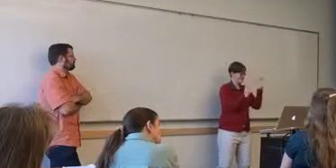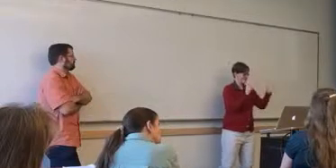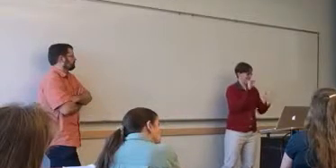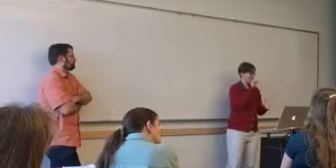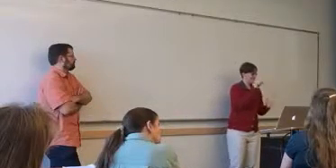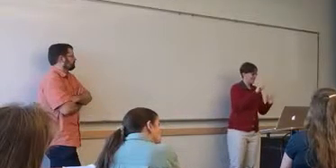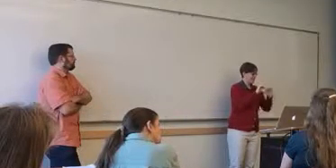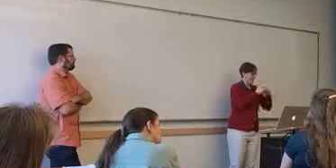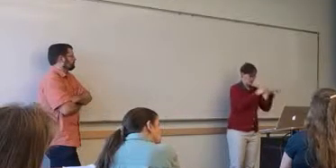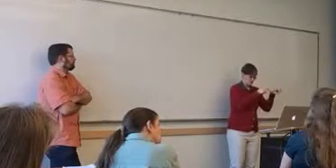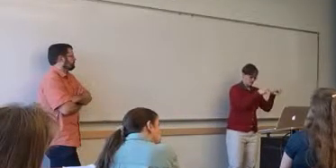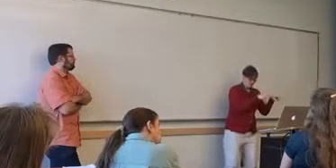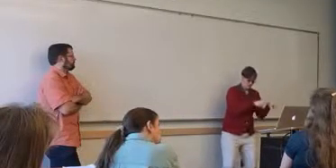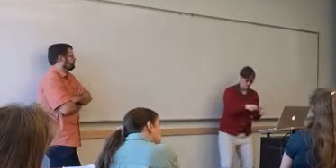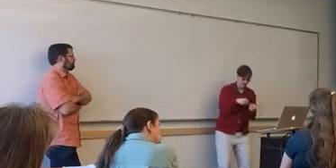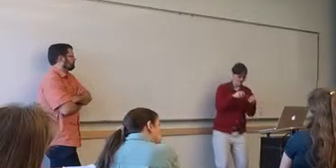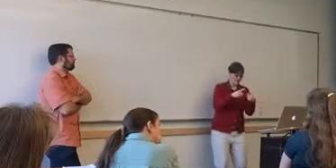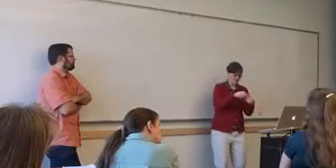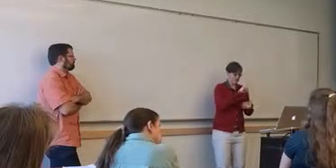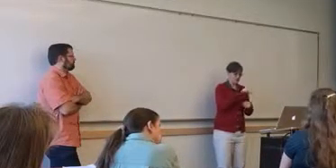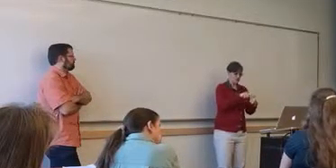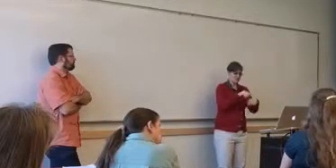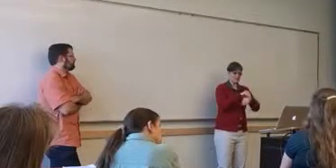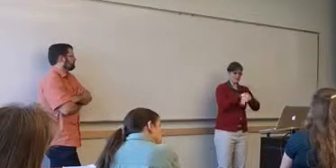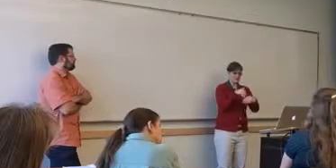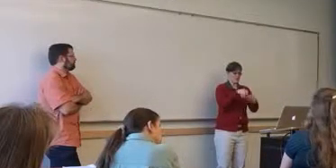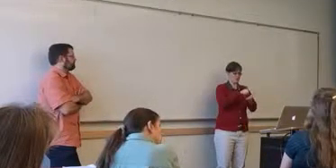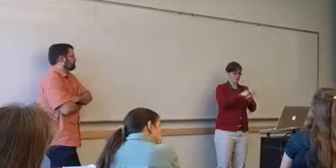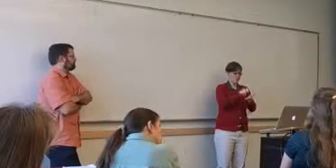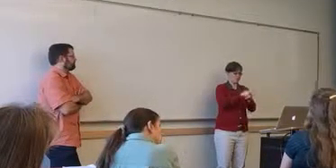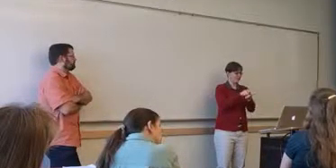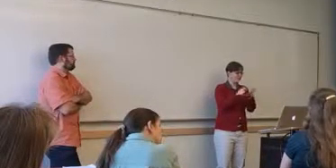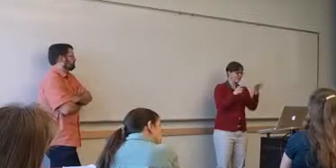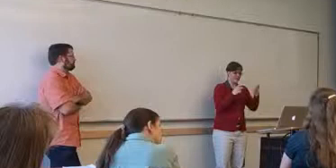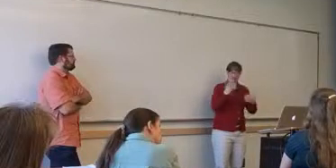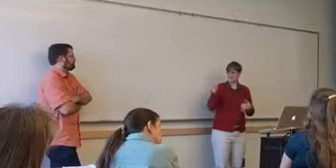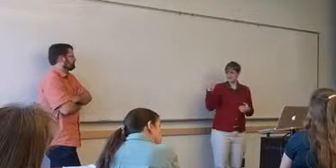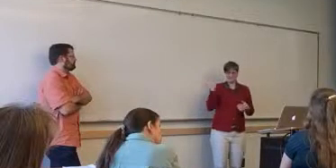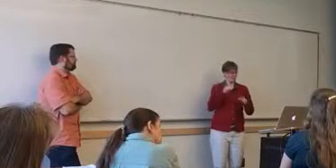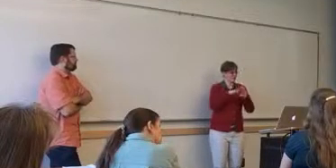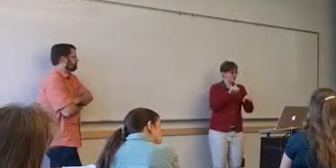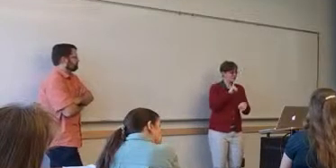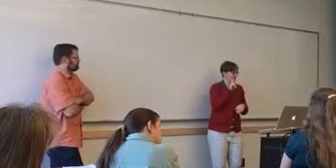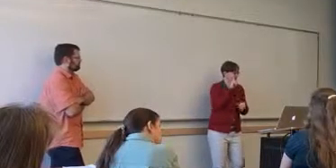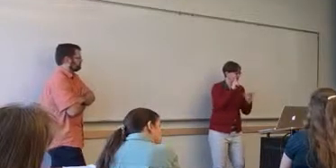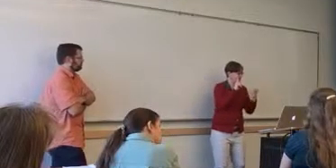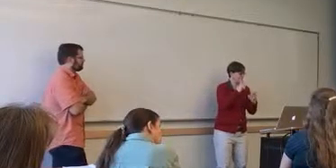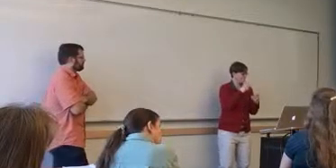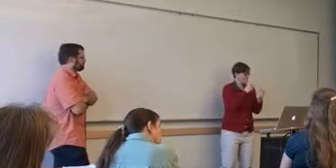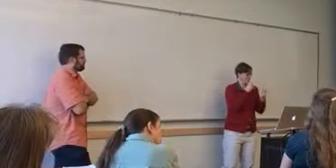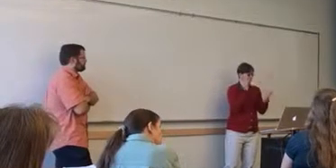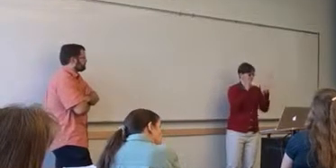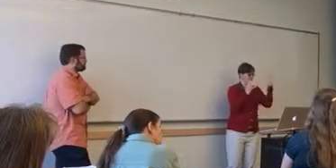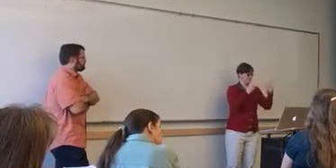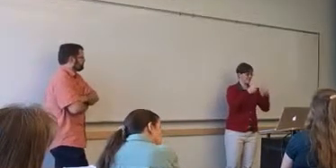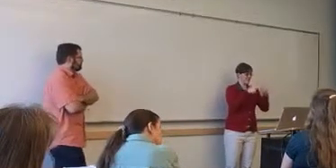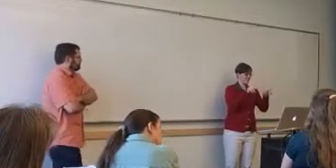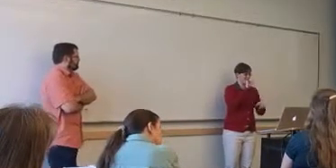write. I mean, they can sign it to you, they can tell you what they want to say, but trying to get it into English is